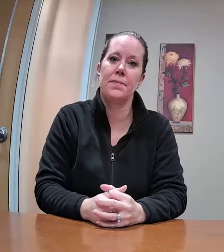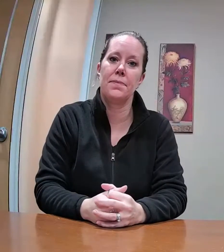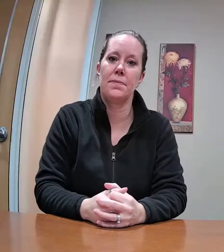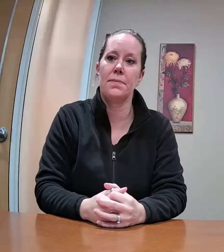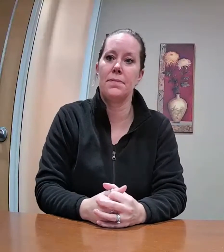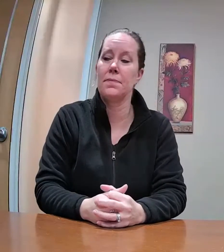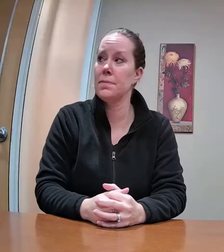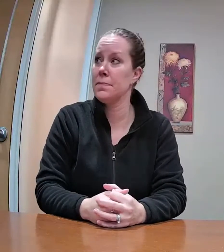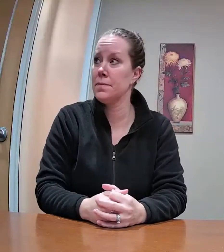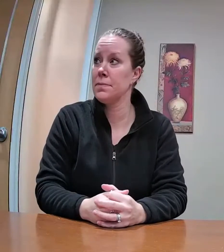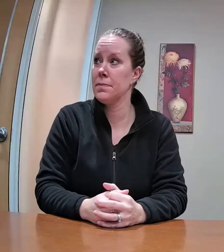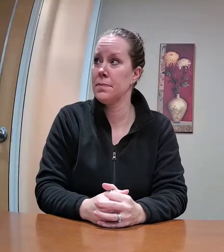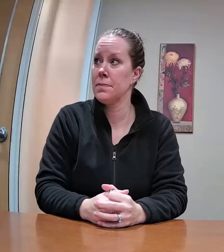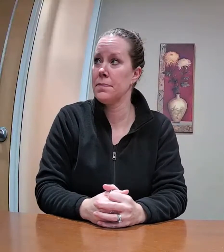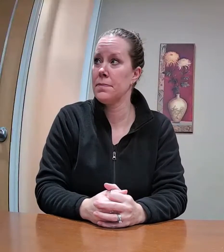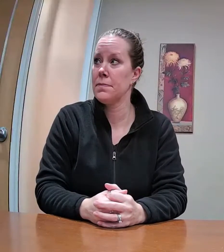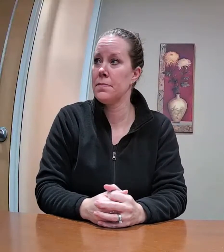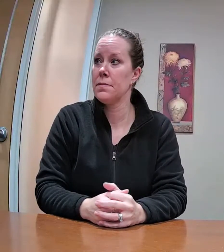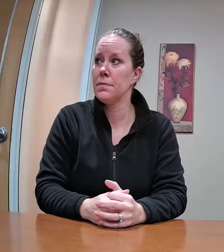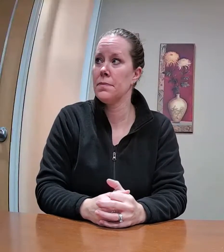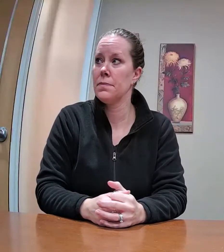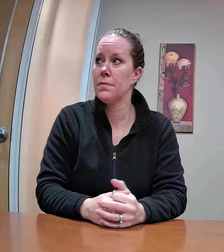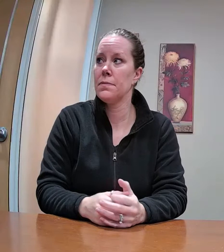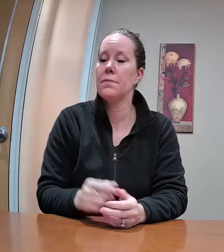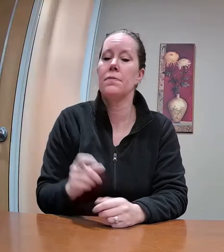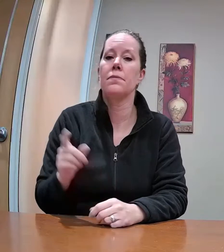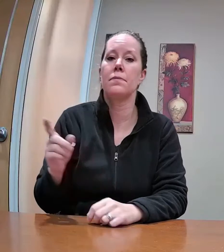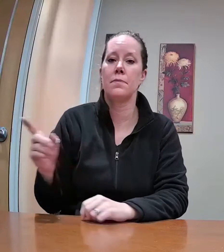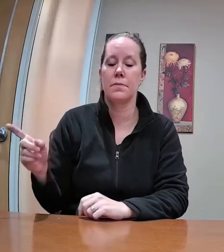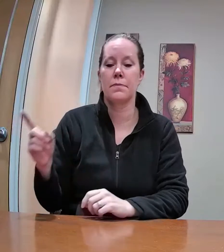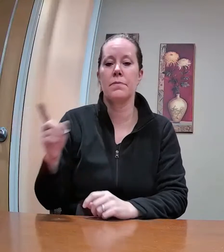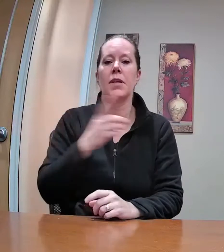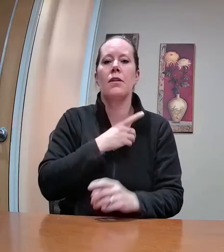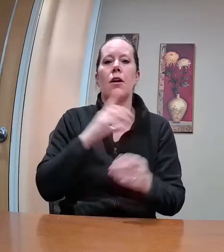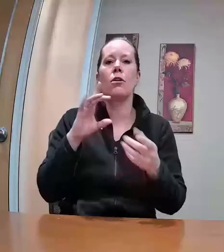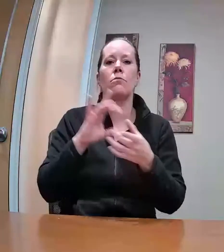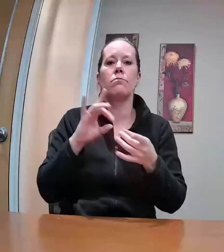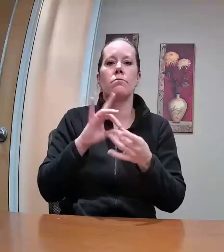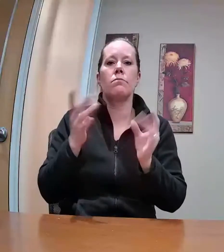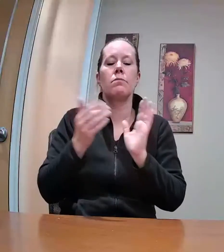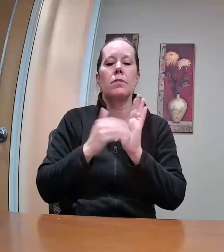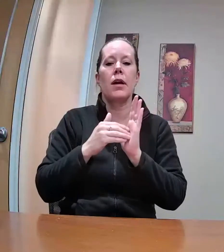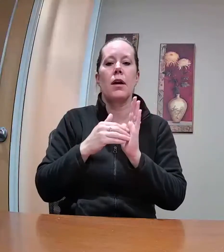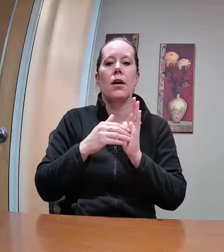If you remind them, they can review the policy again because it'll be publicly posted on